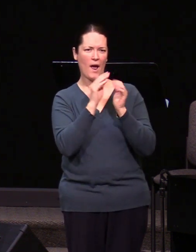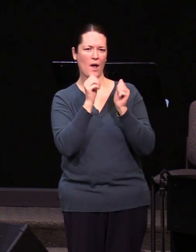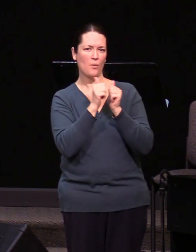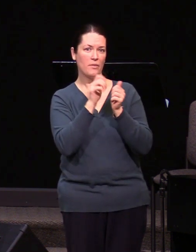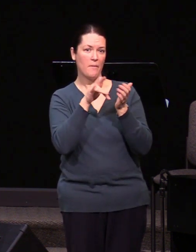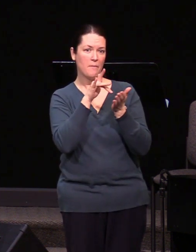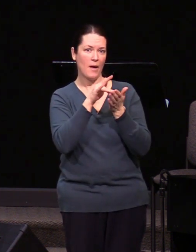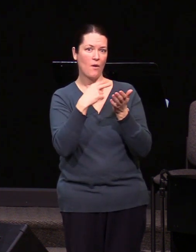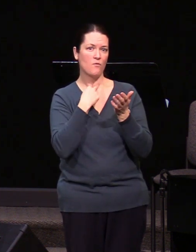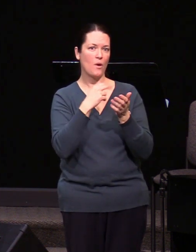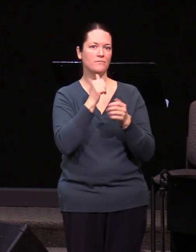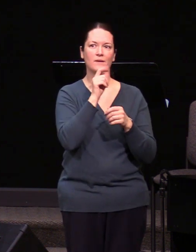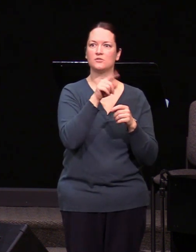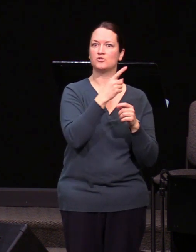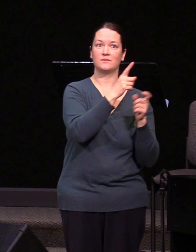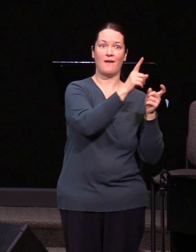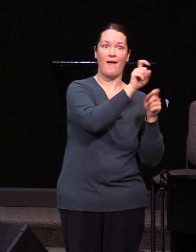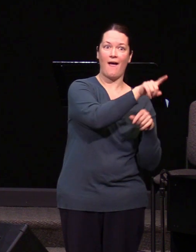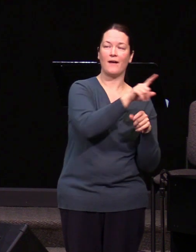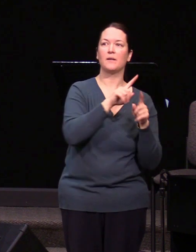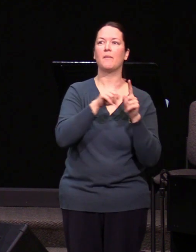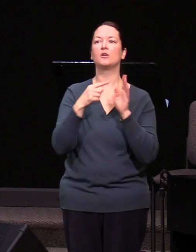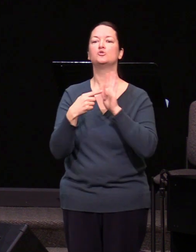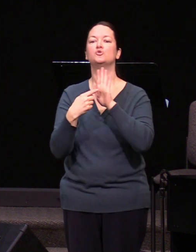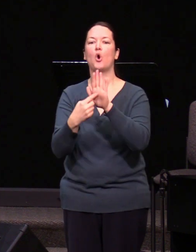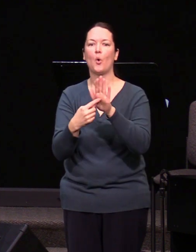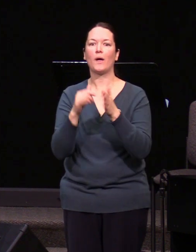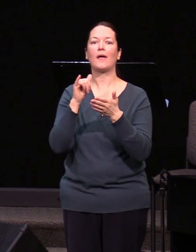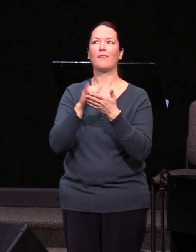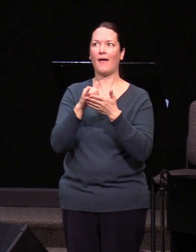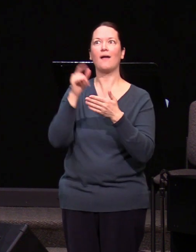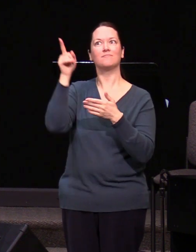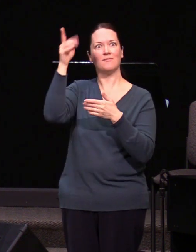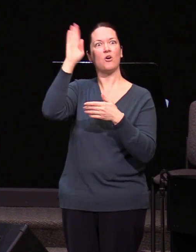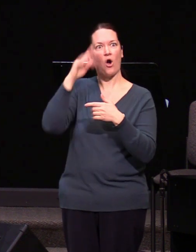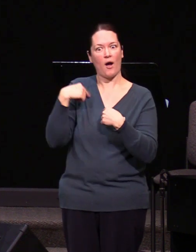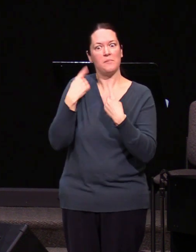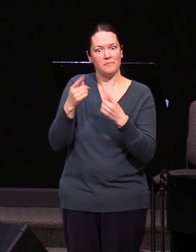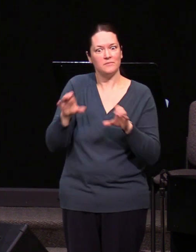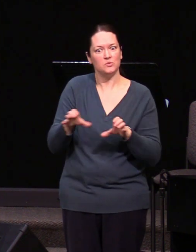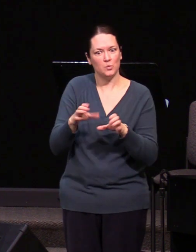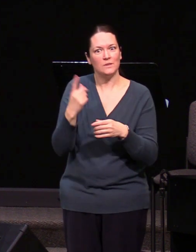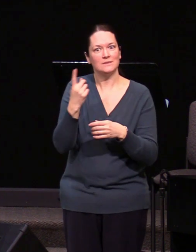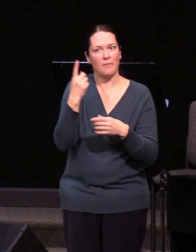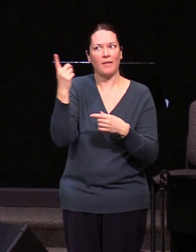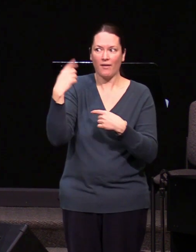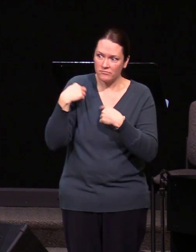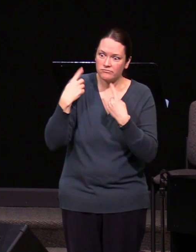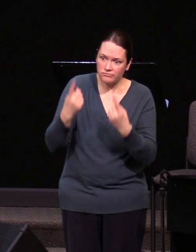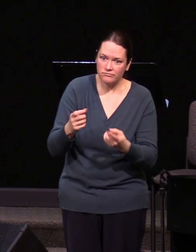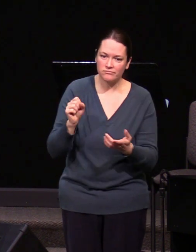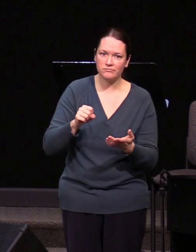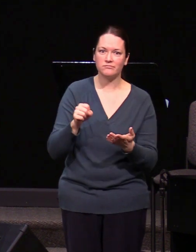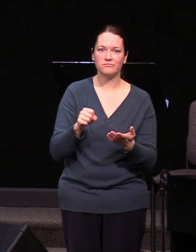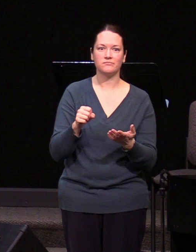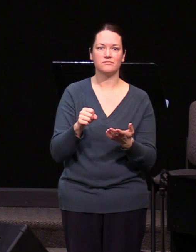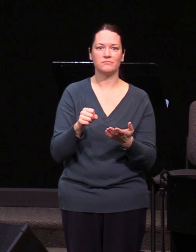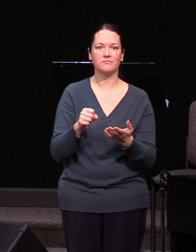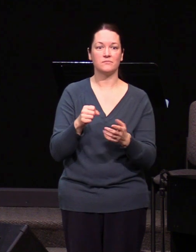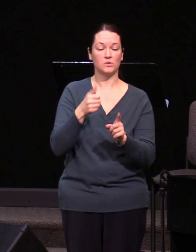asking God to do something and more about showing you that God is already doing something and that